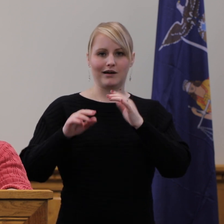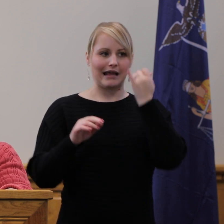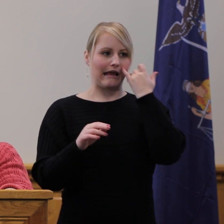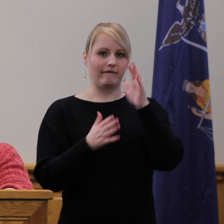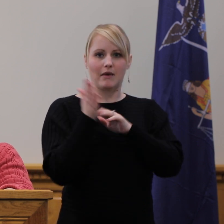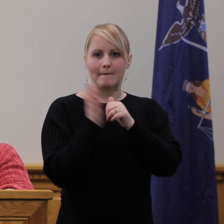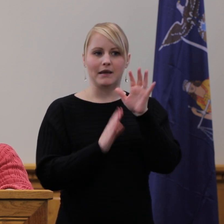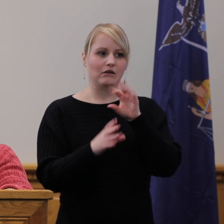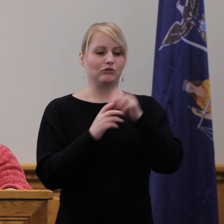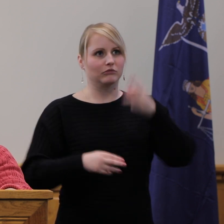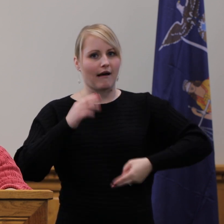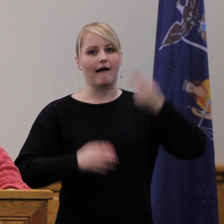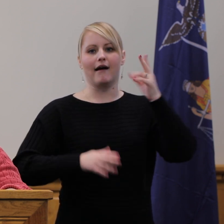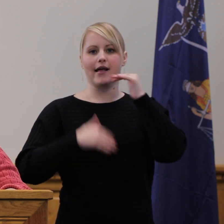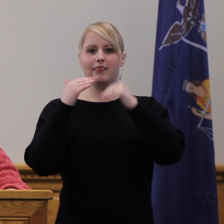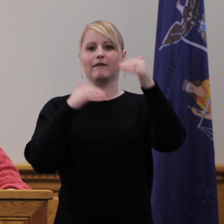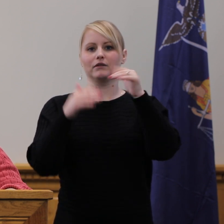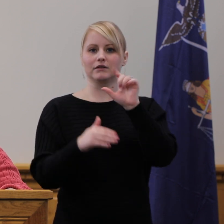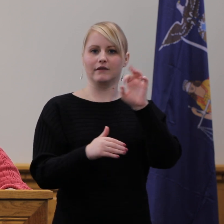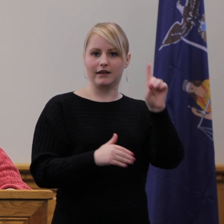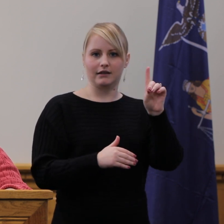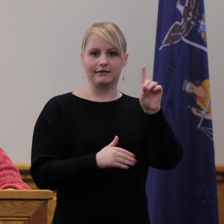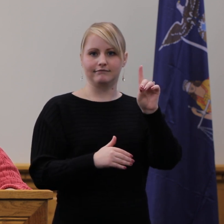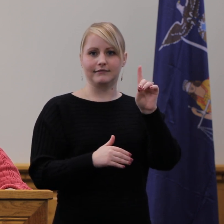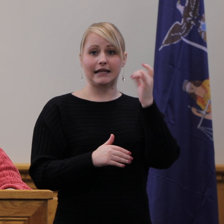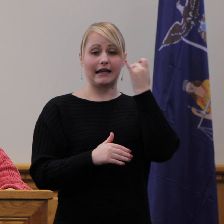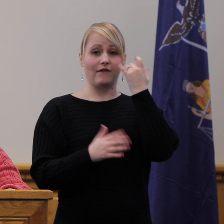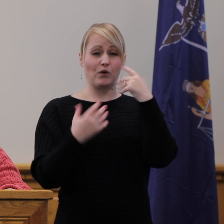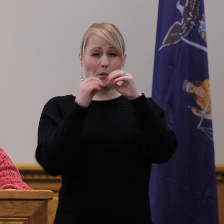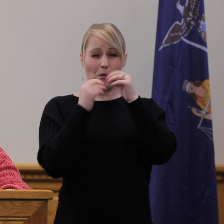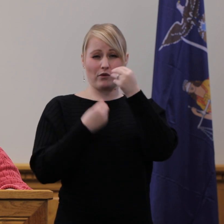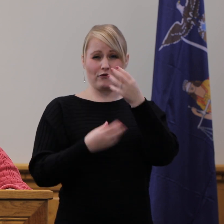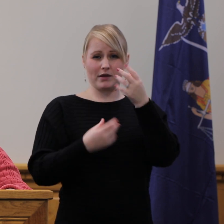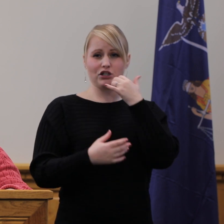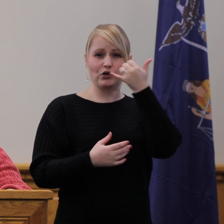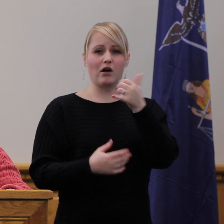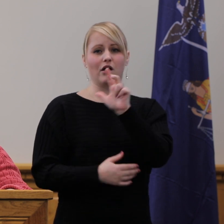more information about lead poisoning, call the health department at